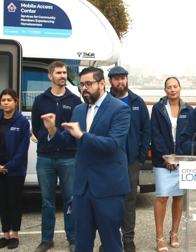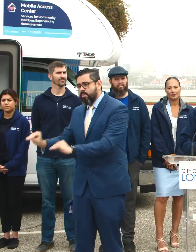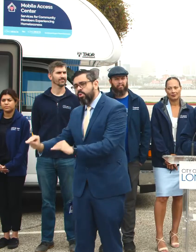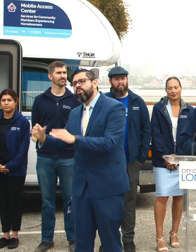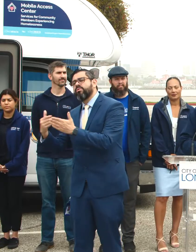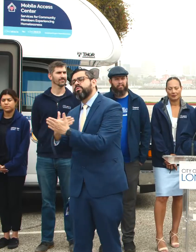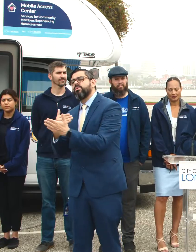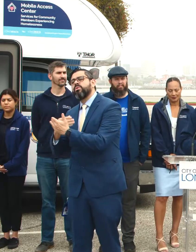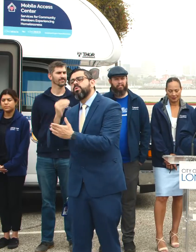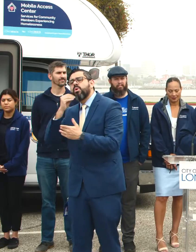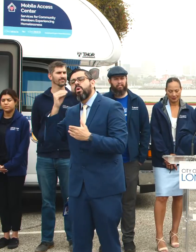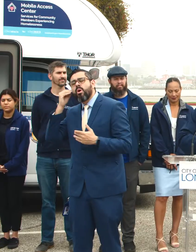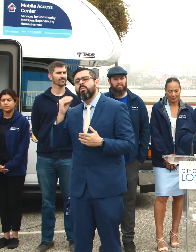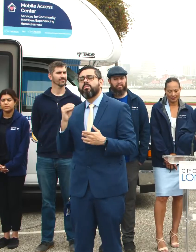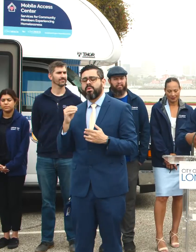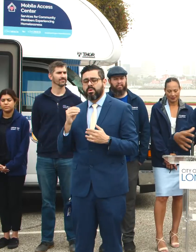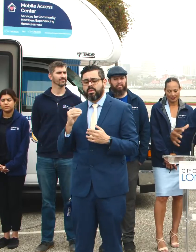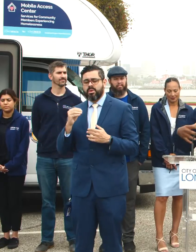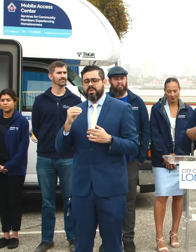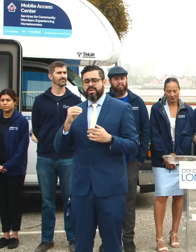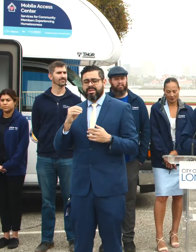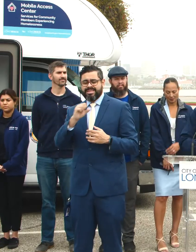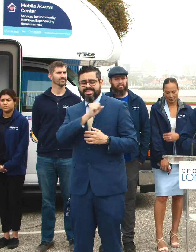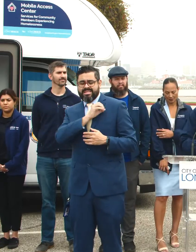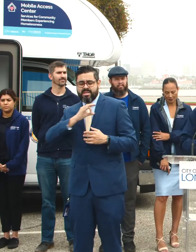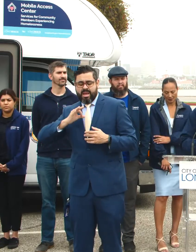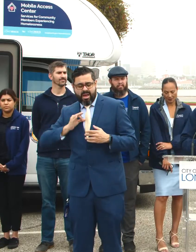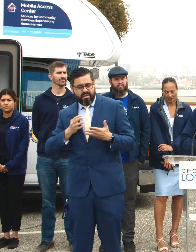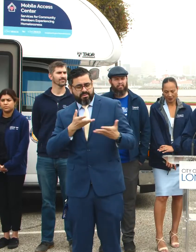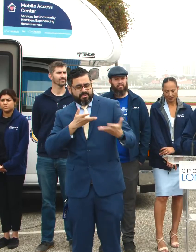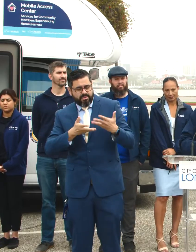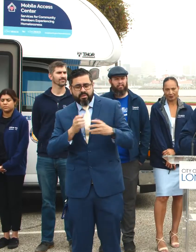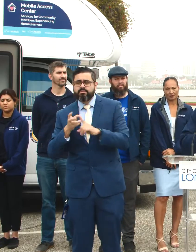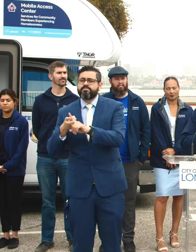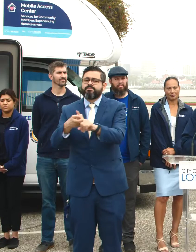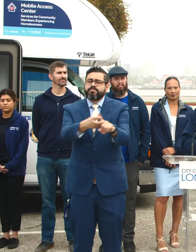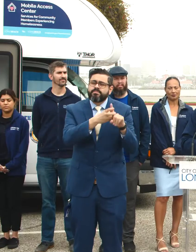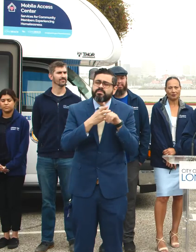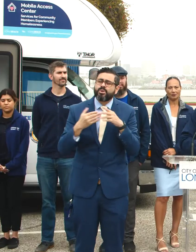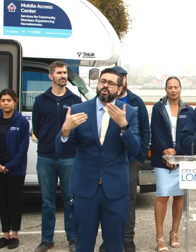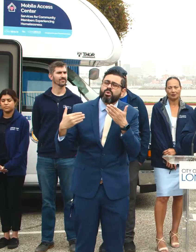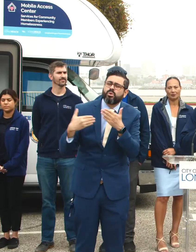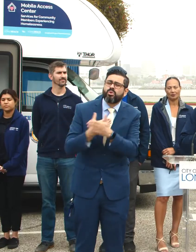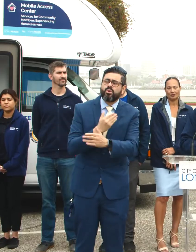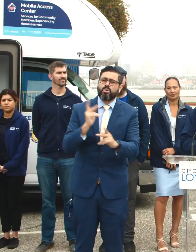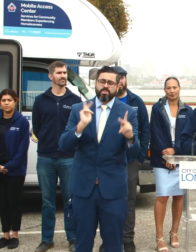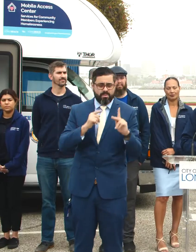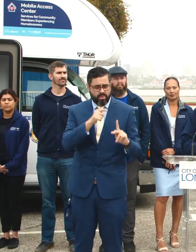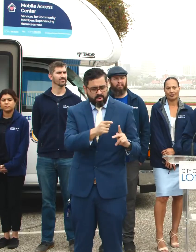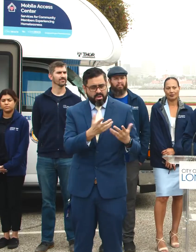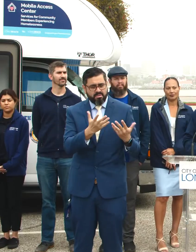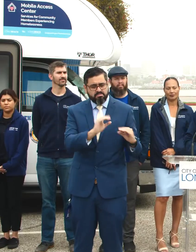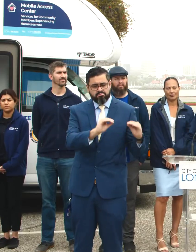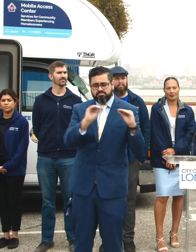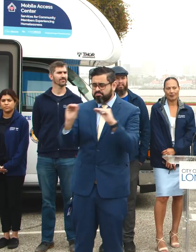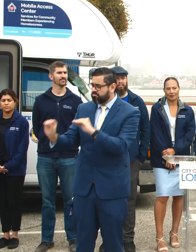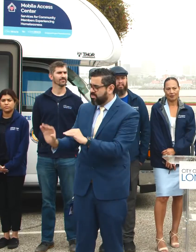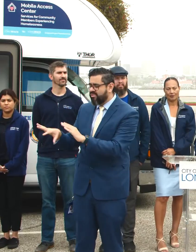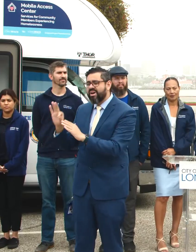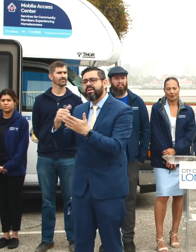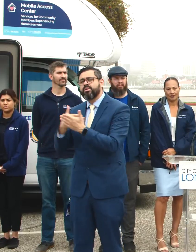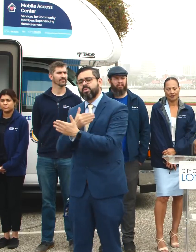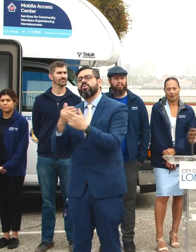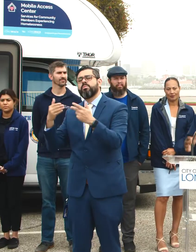with Homeless Services staff to work with additional unsheltered individuals to make sure that they settle into the new shelter as